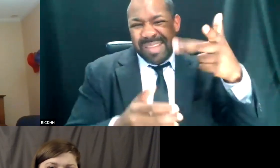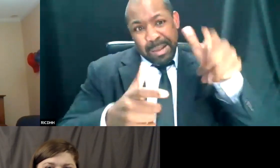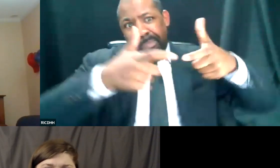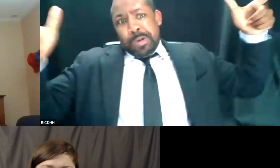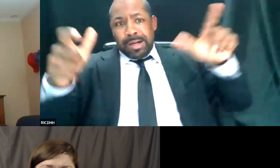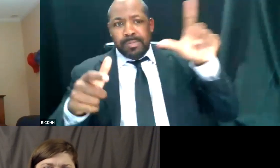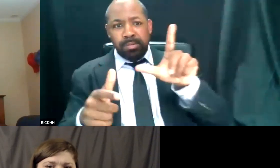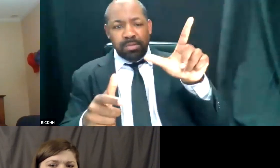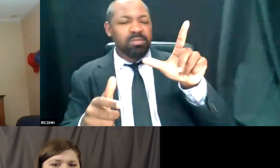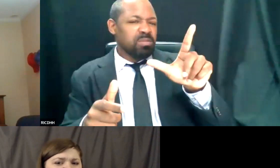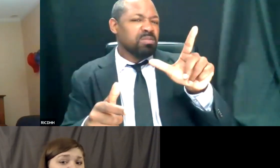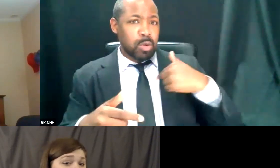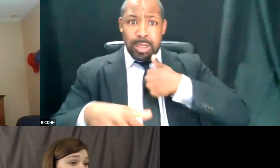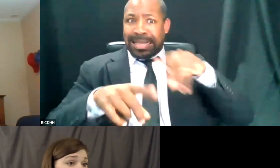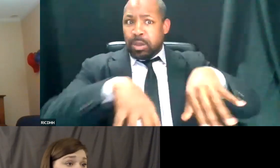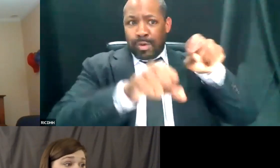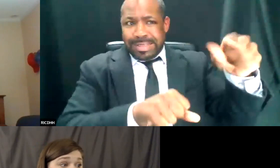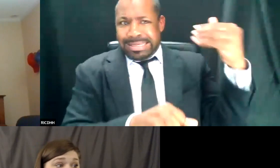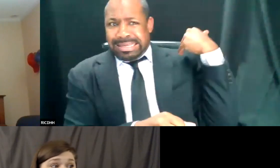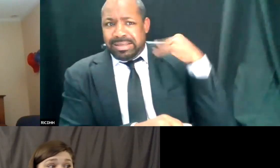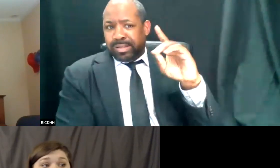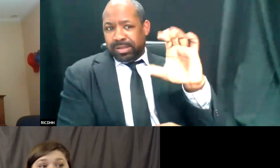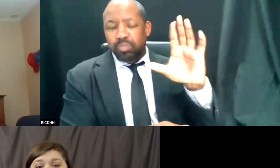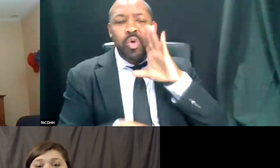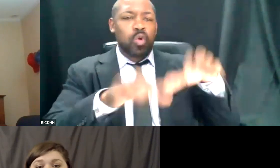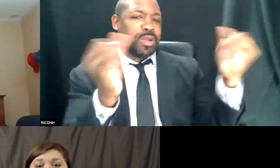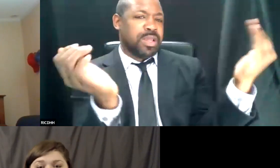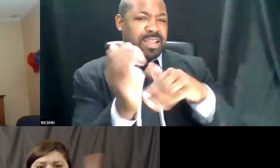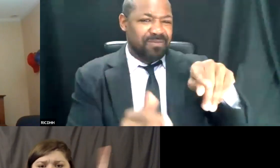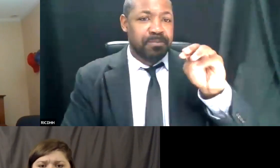It's in the center beach.